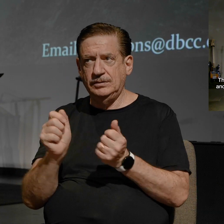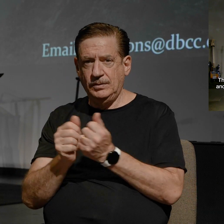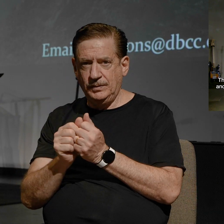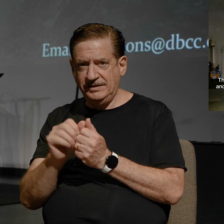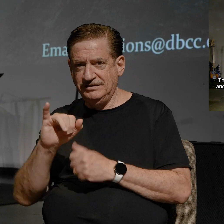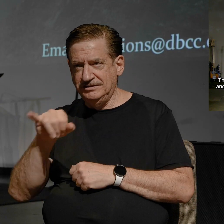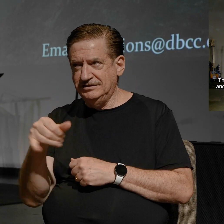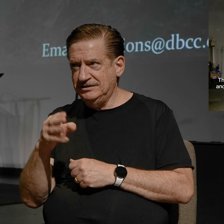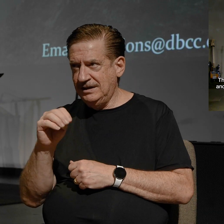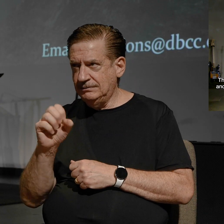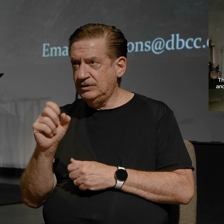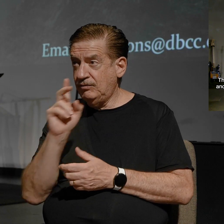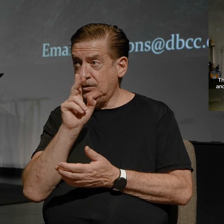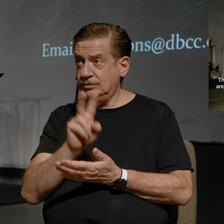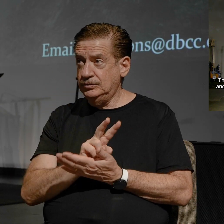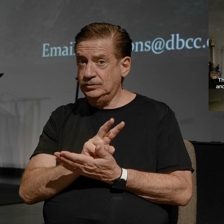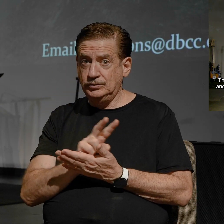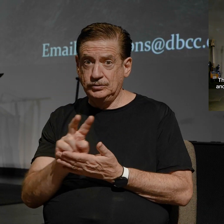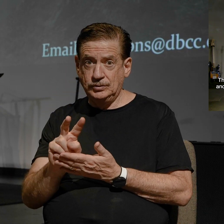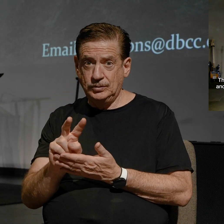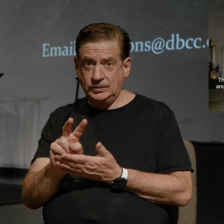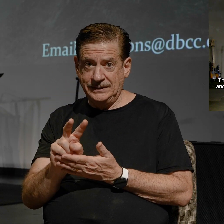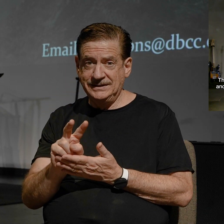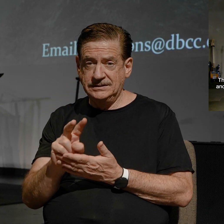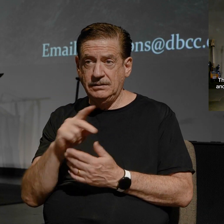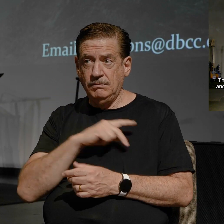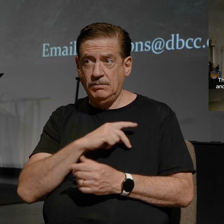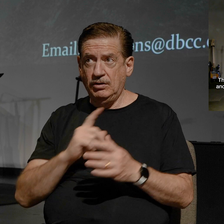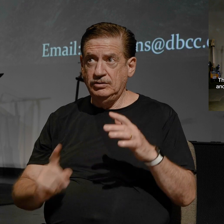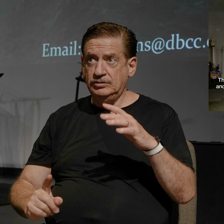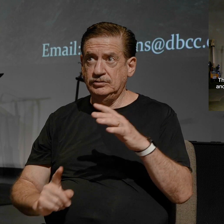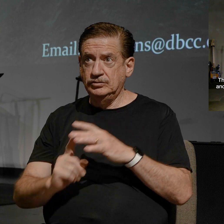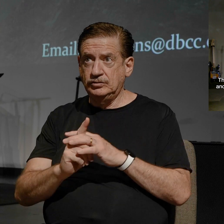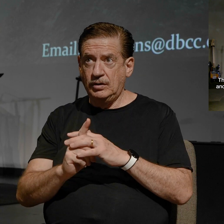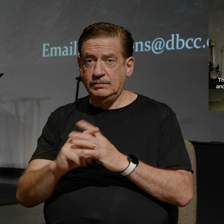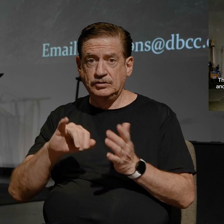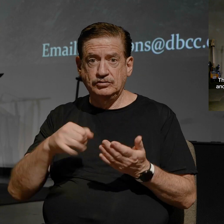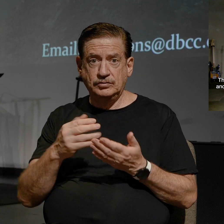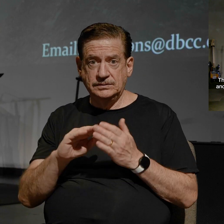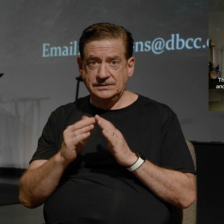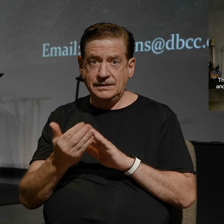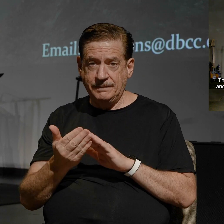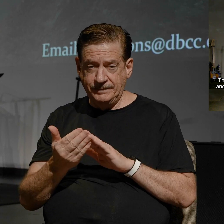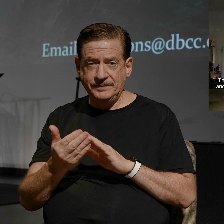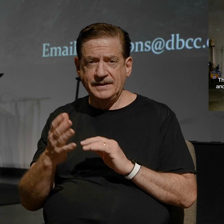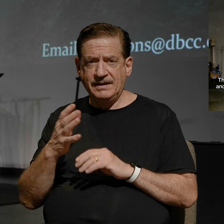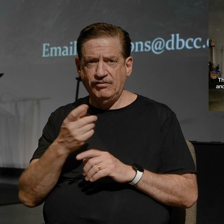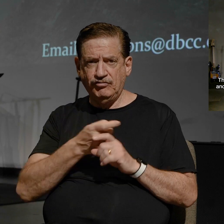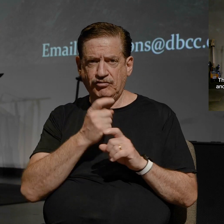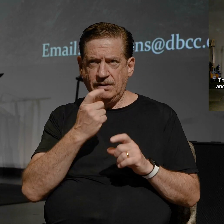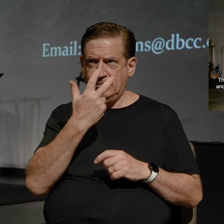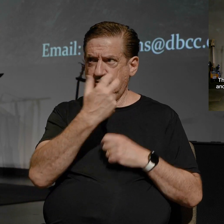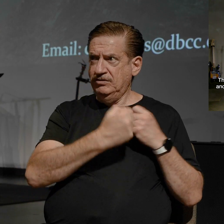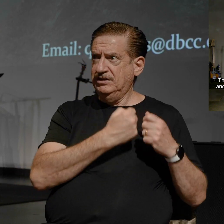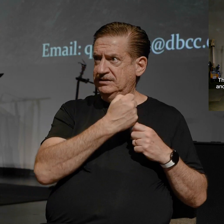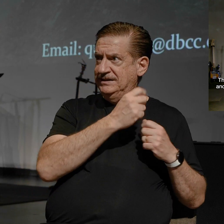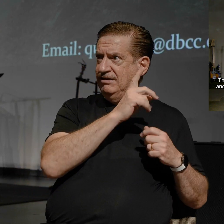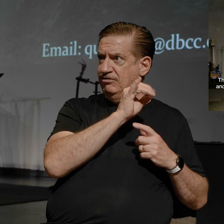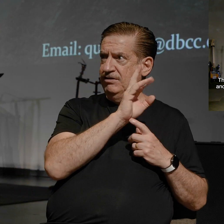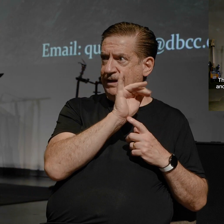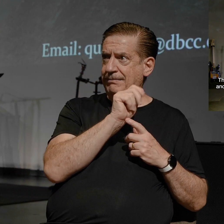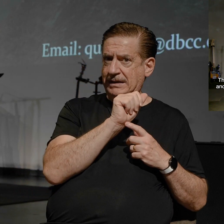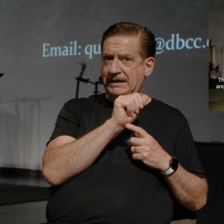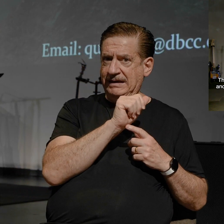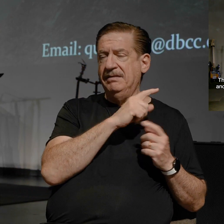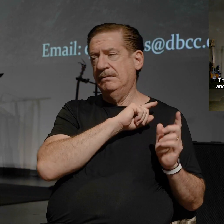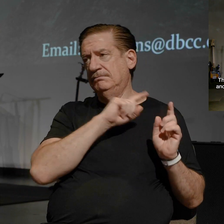And so for a little over 2 weeks, Paul shows up in Jerusalem after 3 years by himself in Arabia and investigates. I just get the sense that he